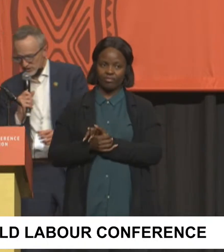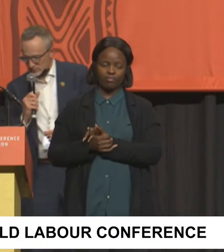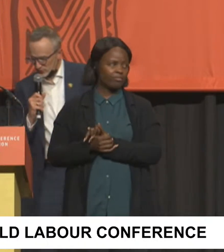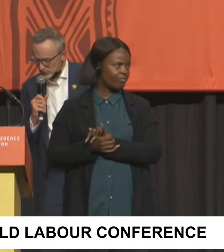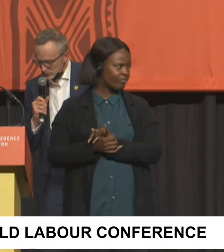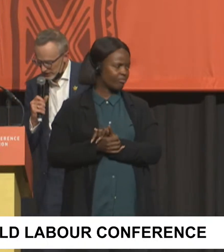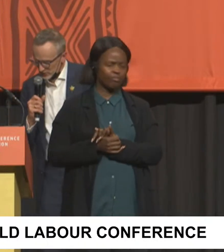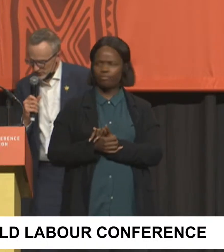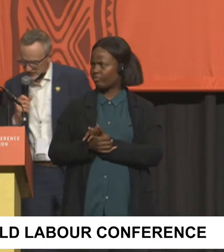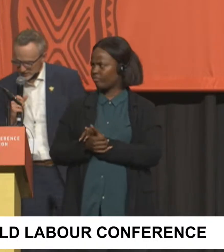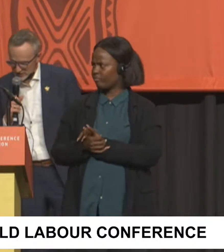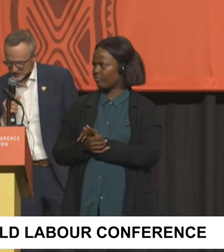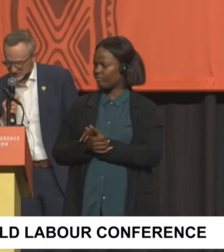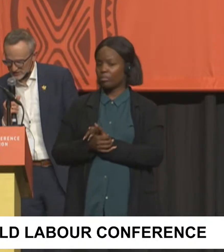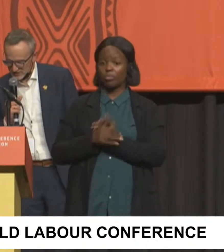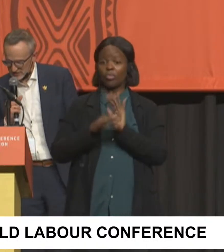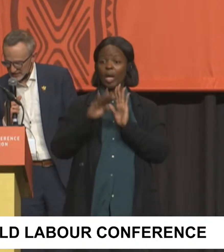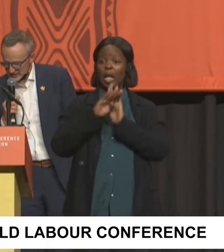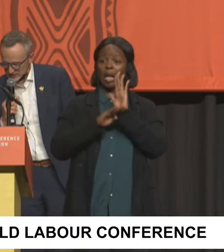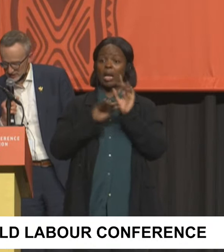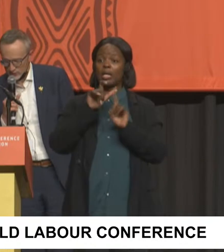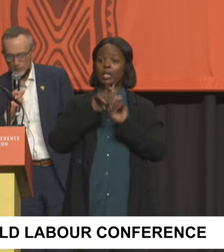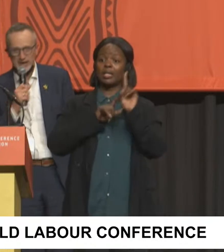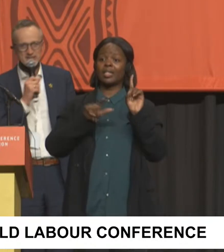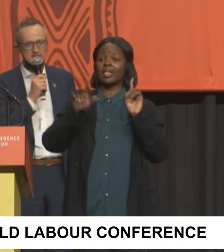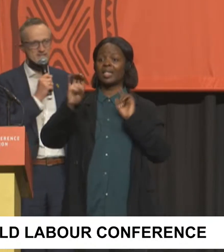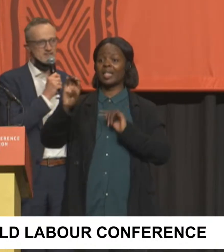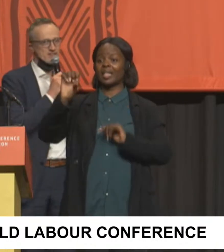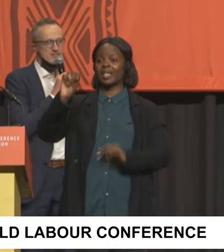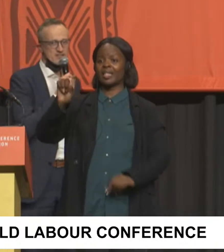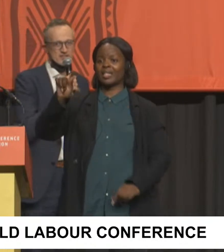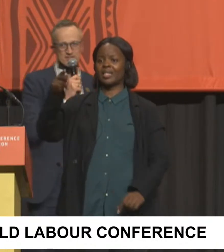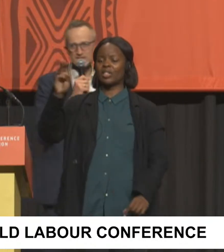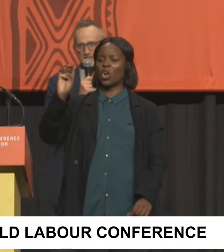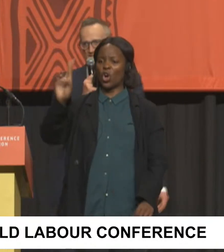So, first one on the list is Esther Gomani.